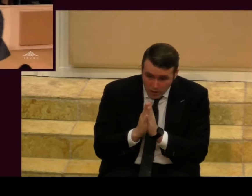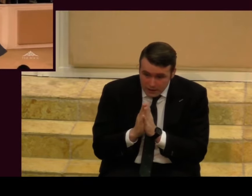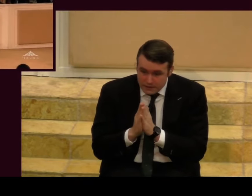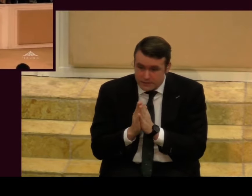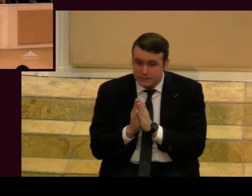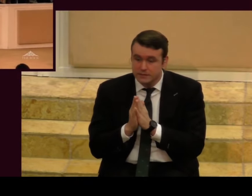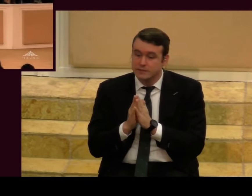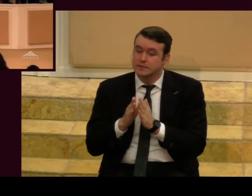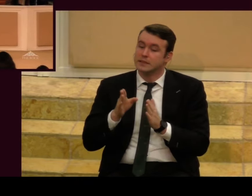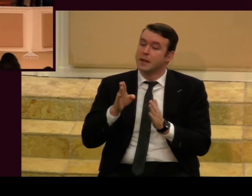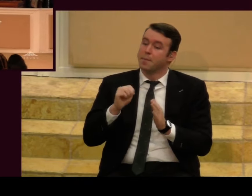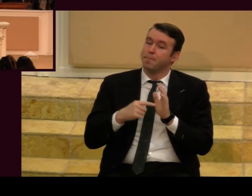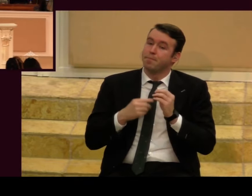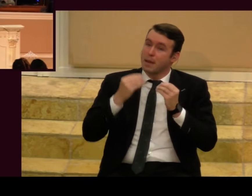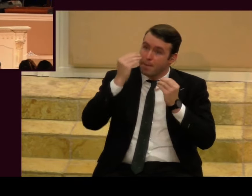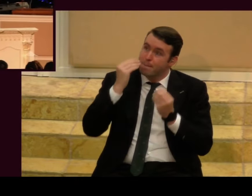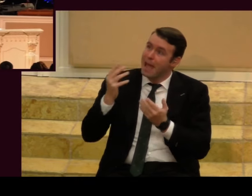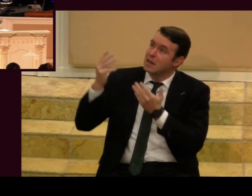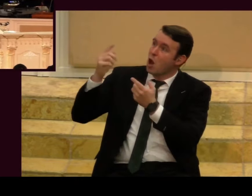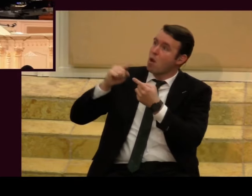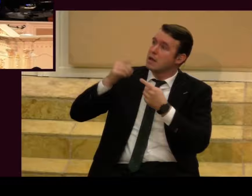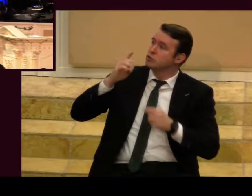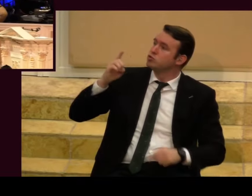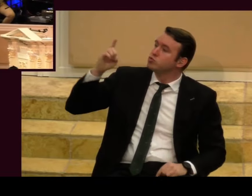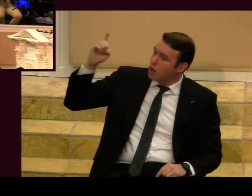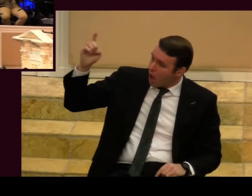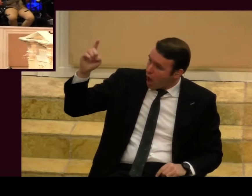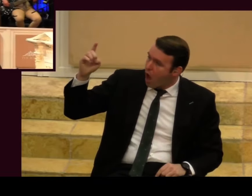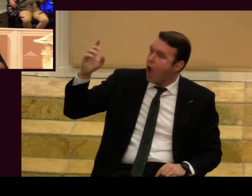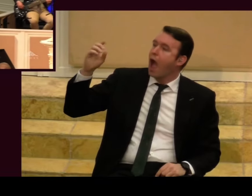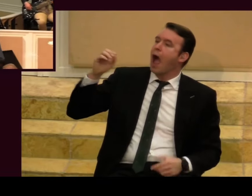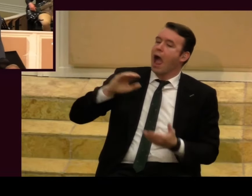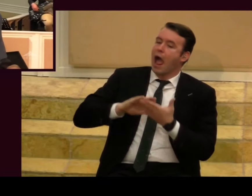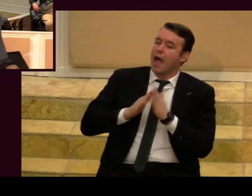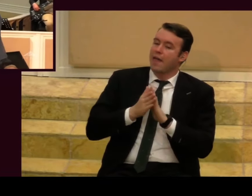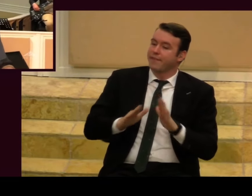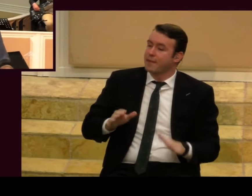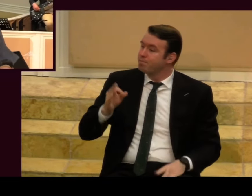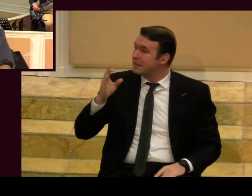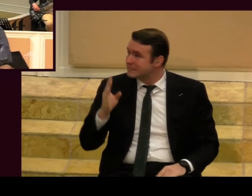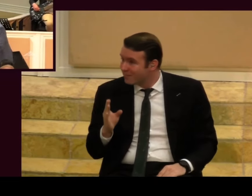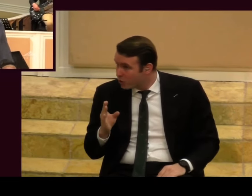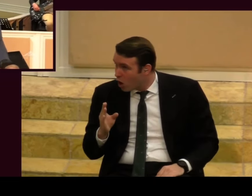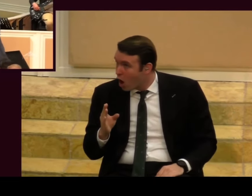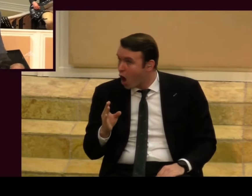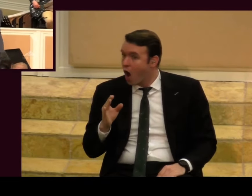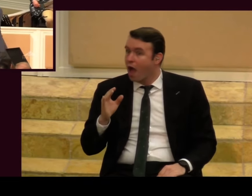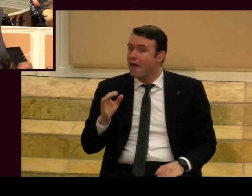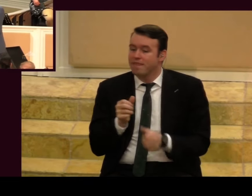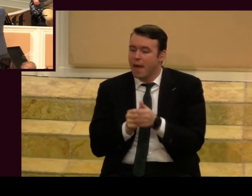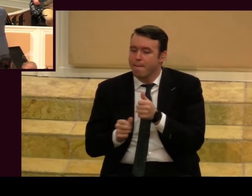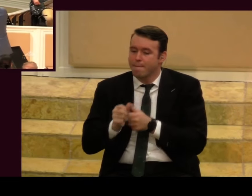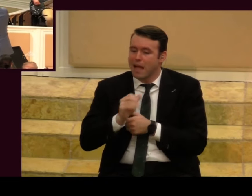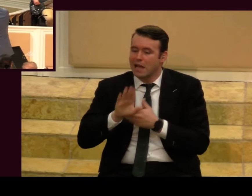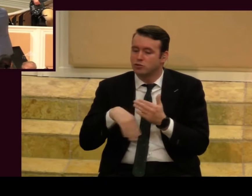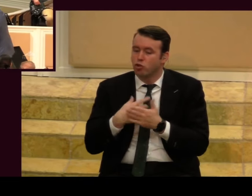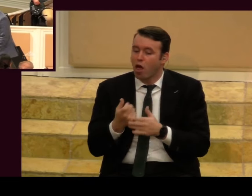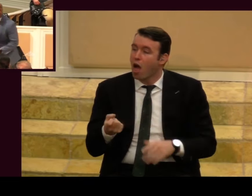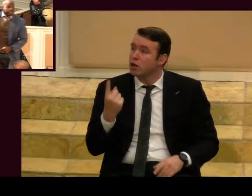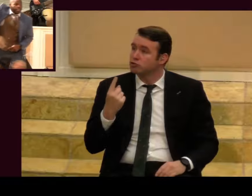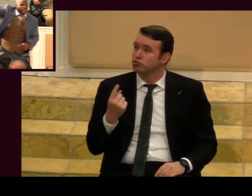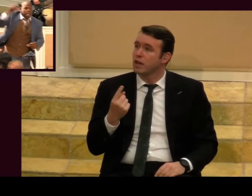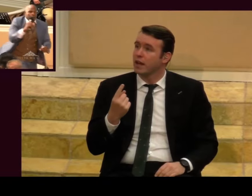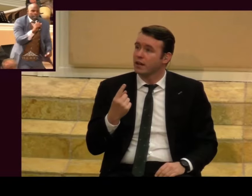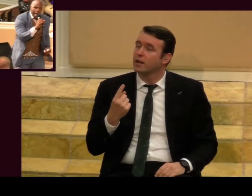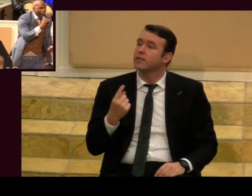Let your request be made known unto God, and the peace of God that passes all